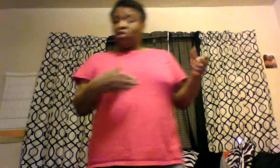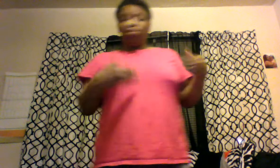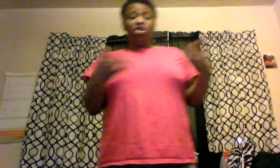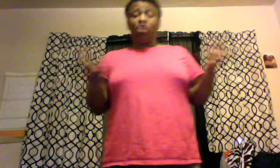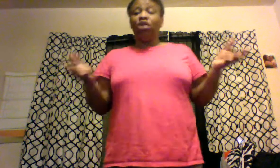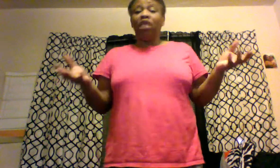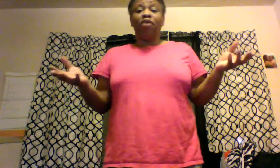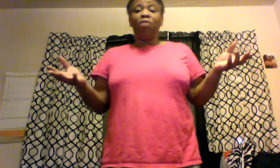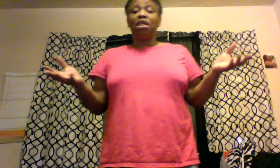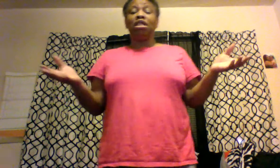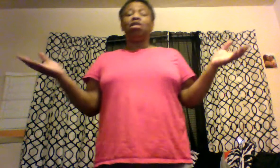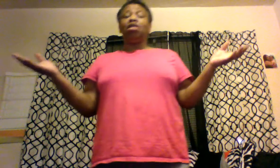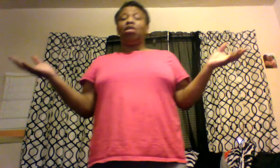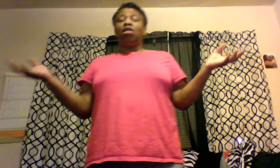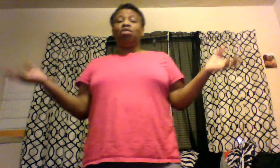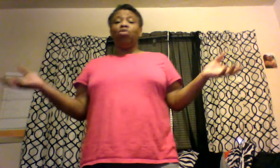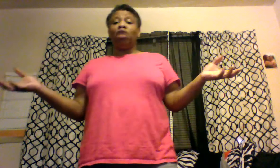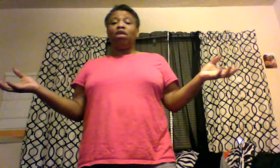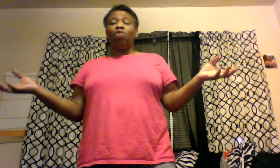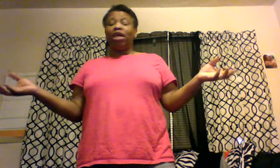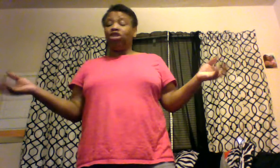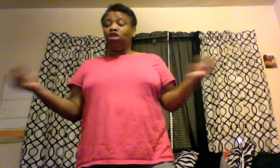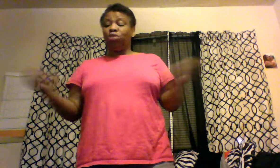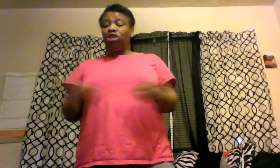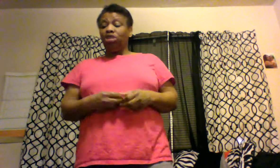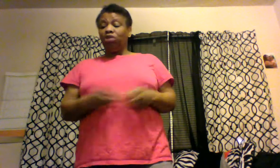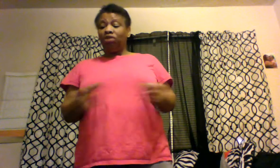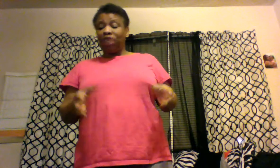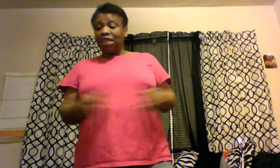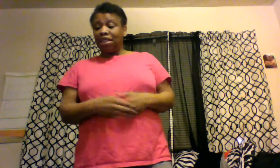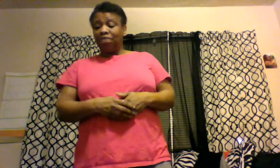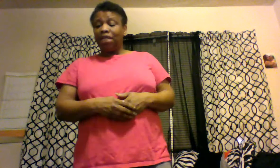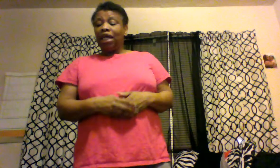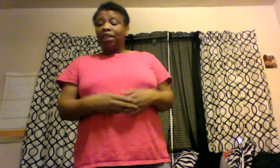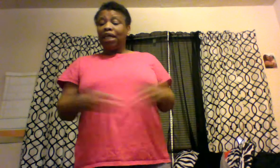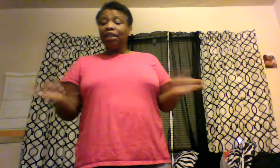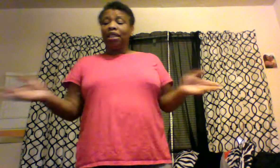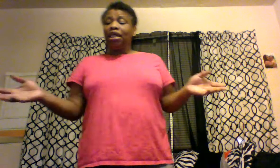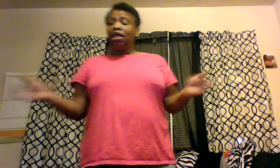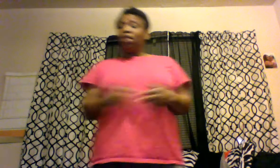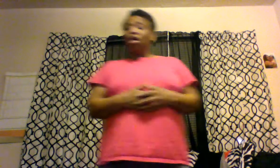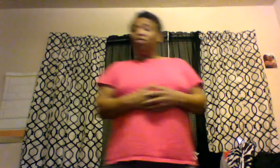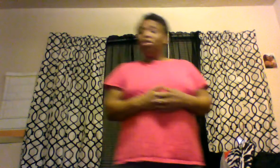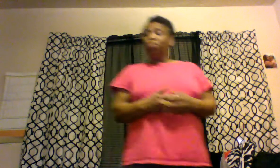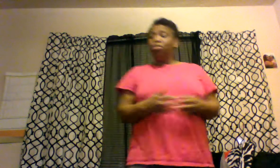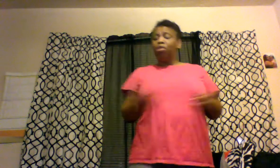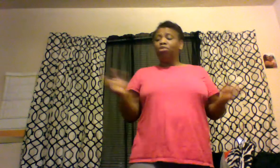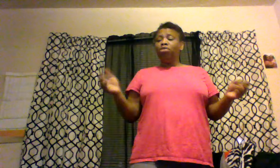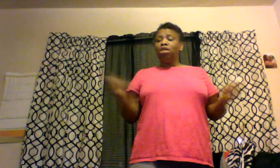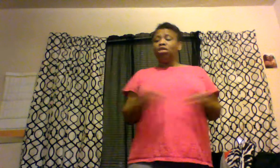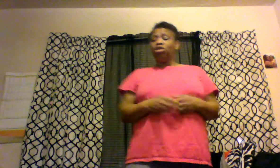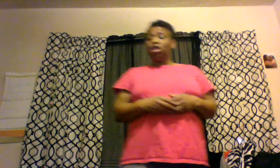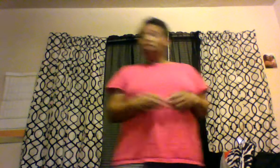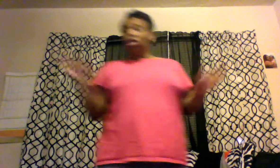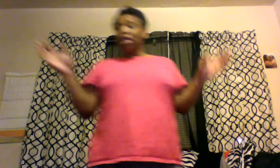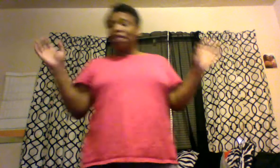when she wouldn't give up her seat to the white gentleman. She was arrested. Dr. King and the Montgomery Improvement Association organized the